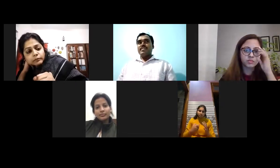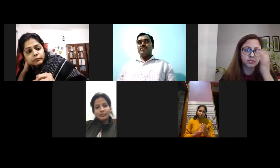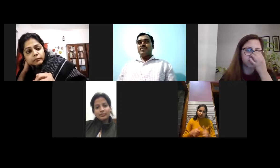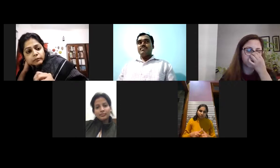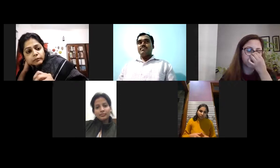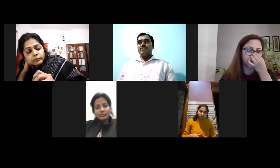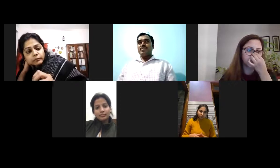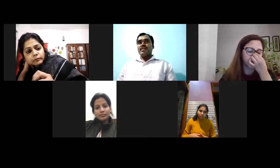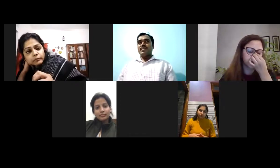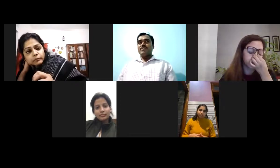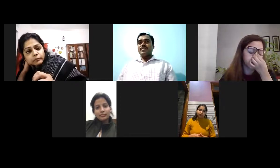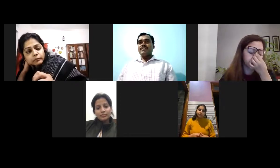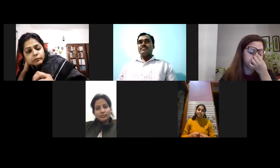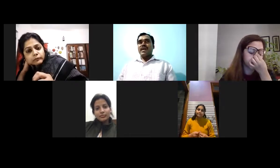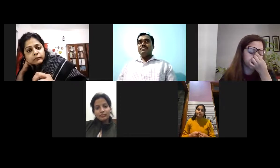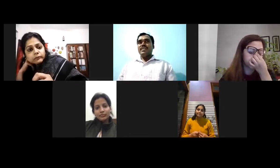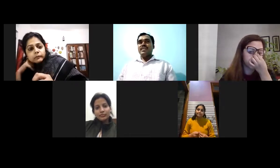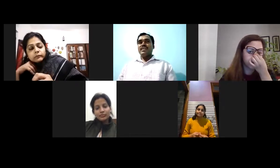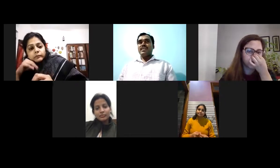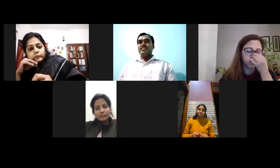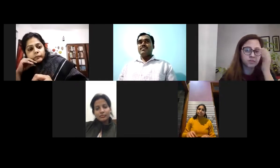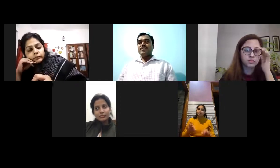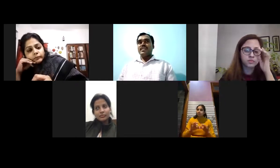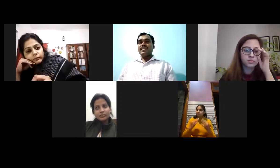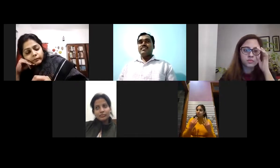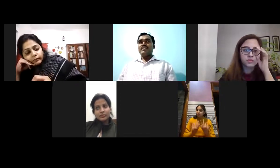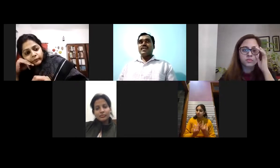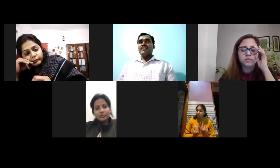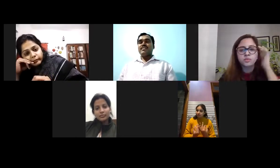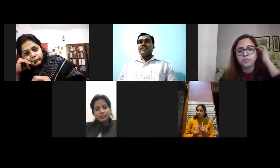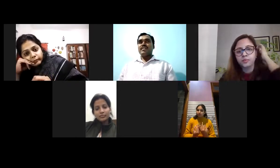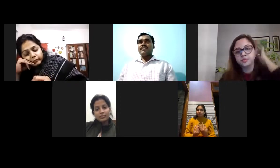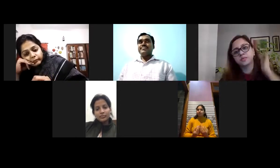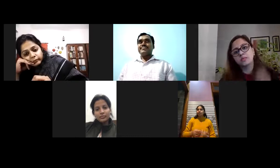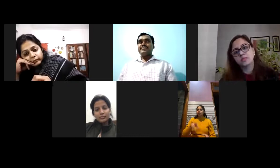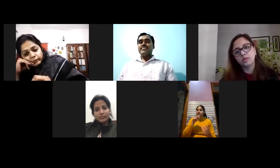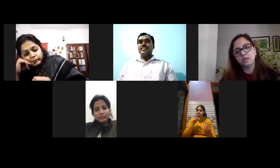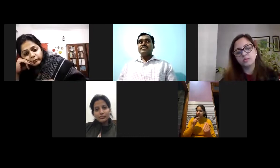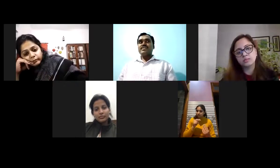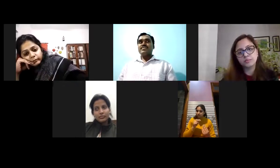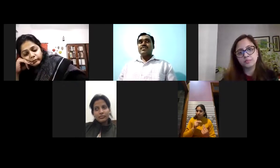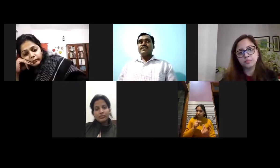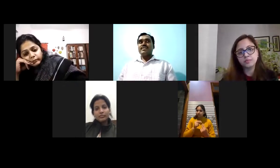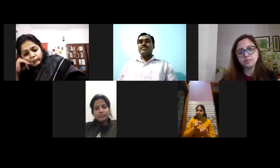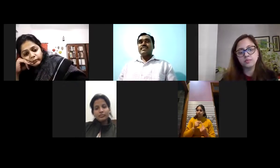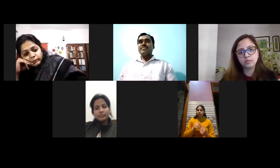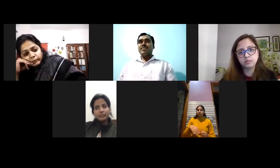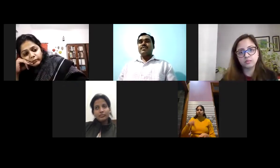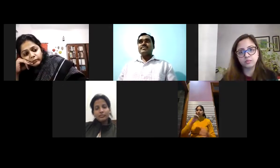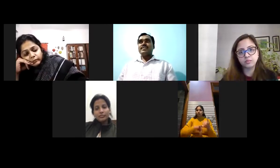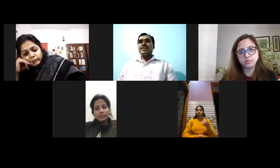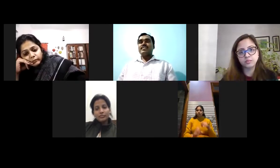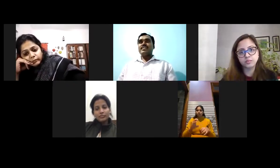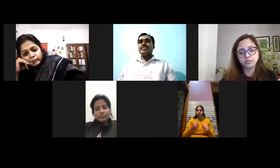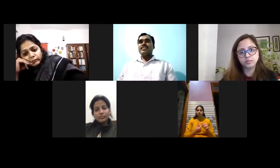There is no kind of a family orientation there, or Oscar could not get the